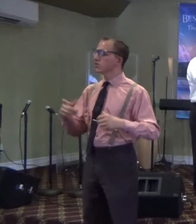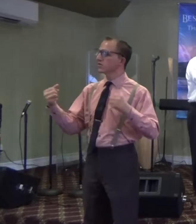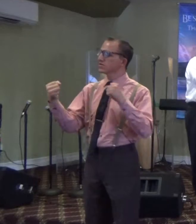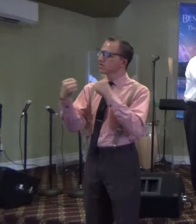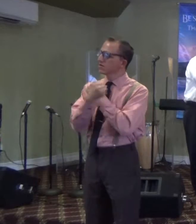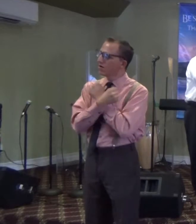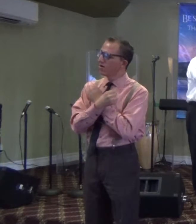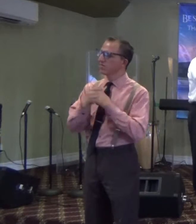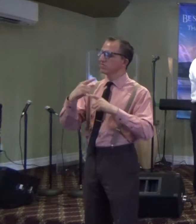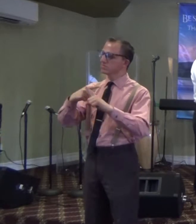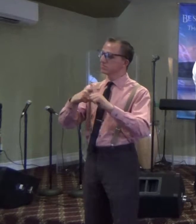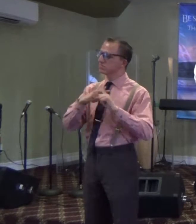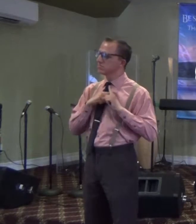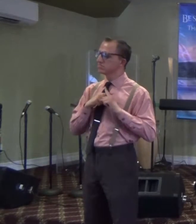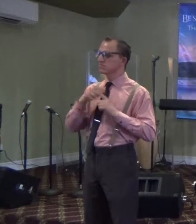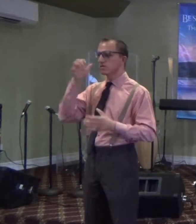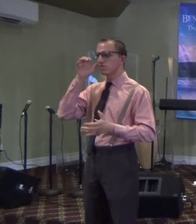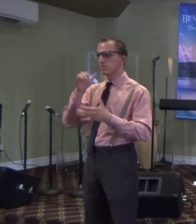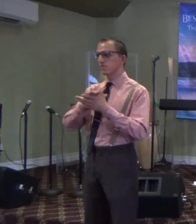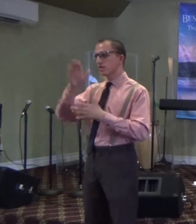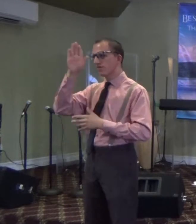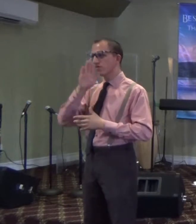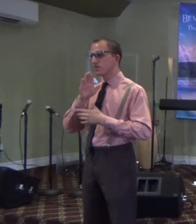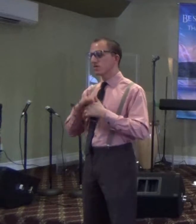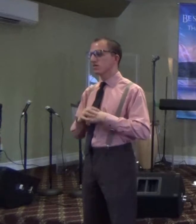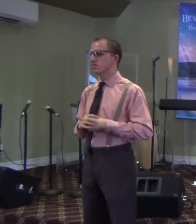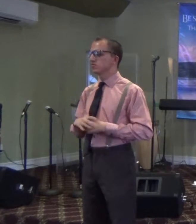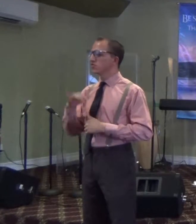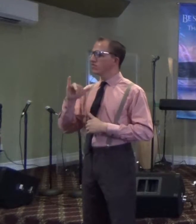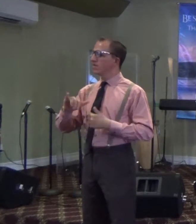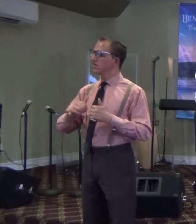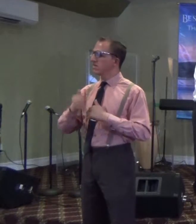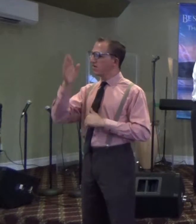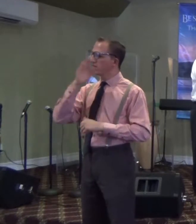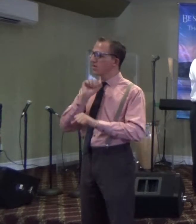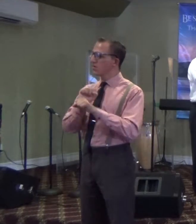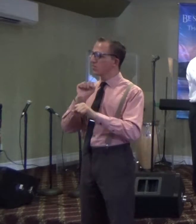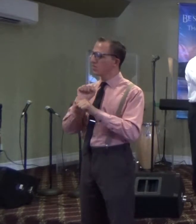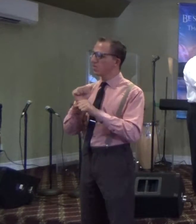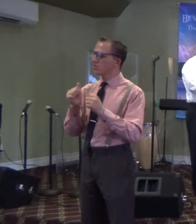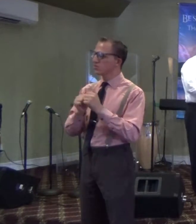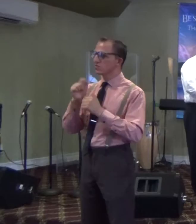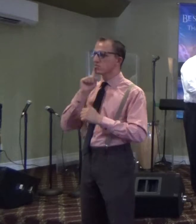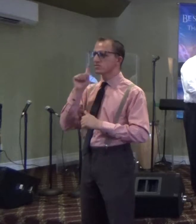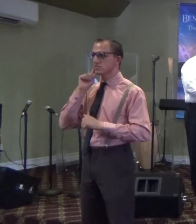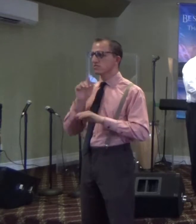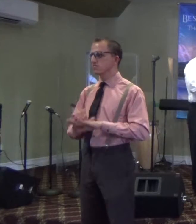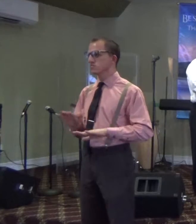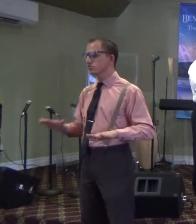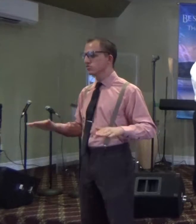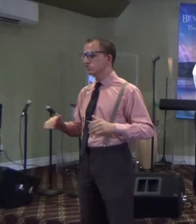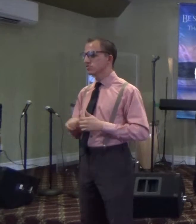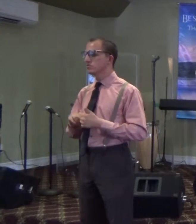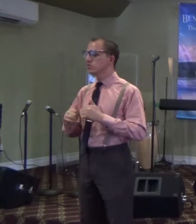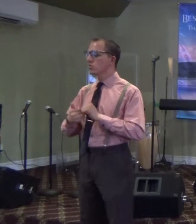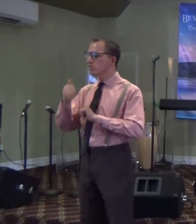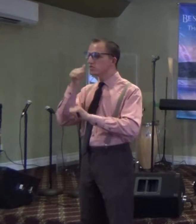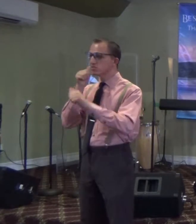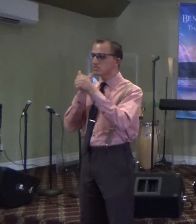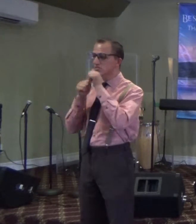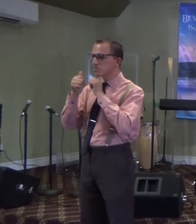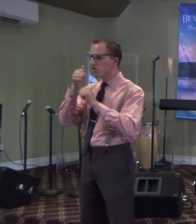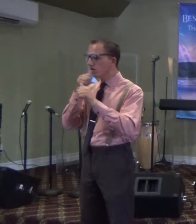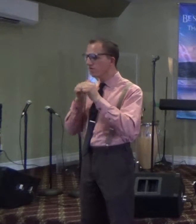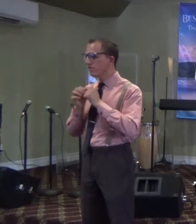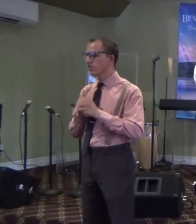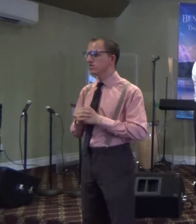Señor. He grabbed the Lord. Eso es lo que hace Dios. That's what God does. Cuando el hombre sufre, When man suffers,